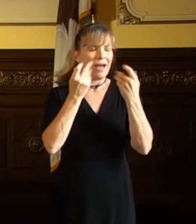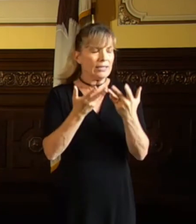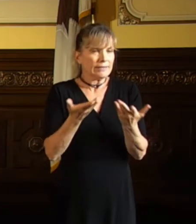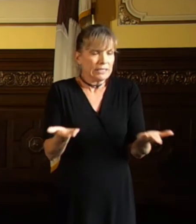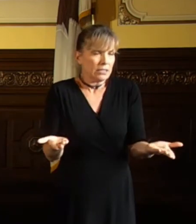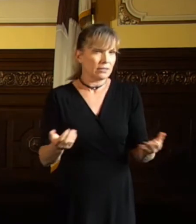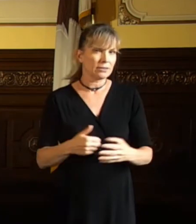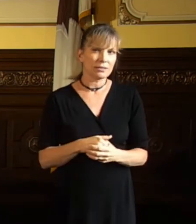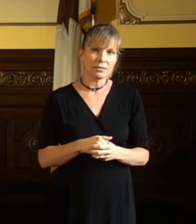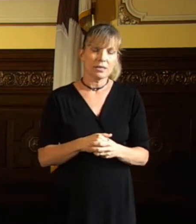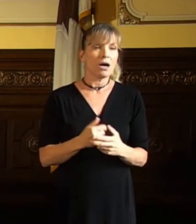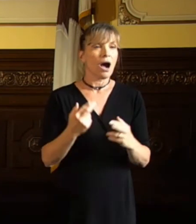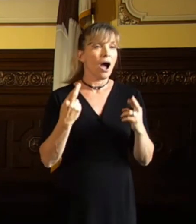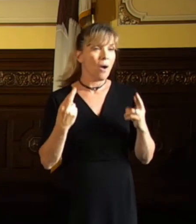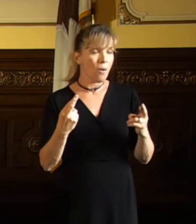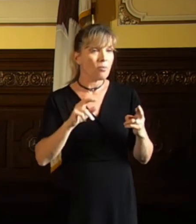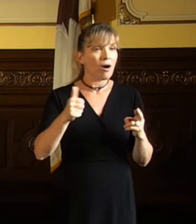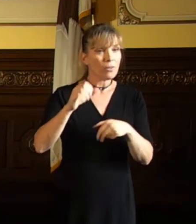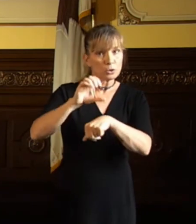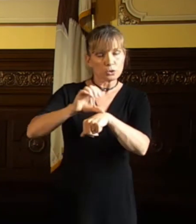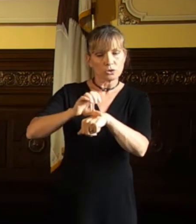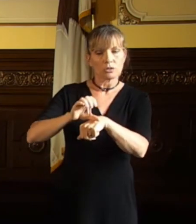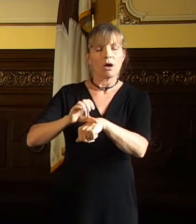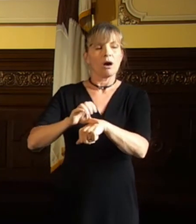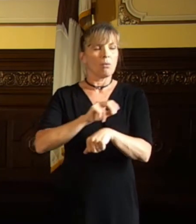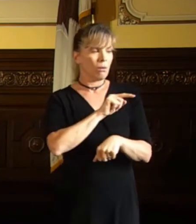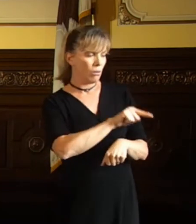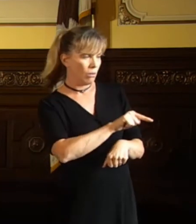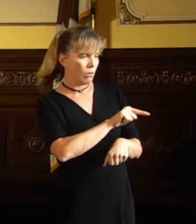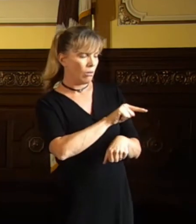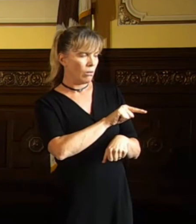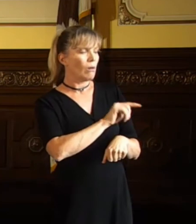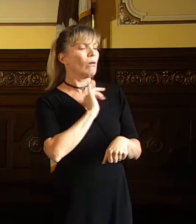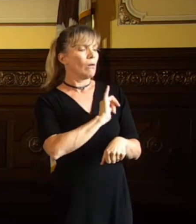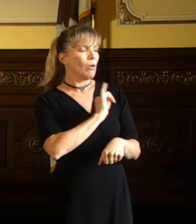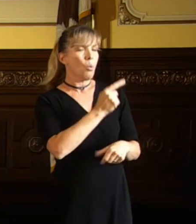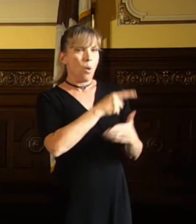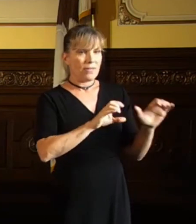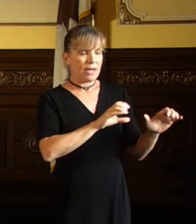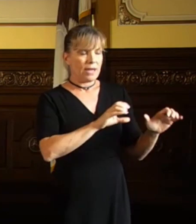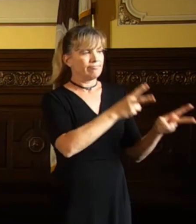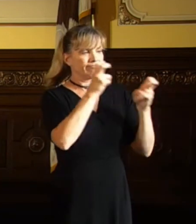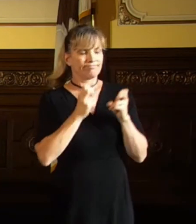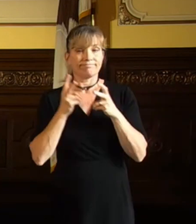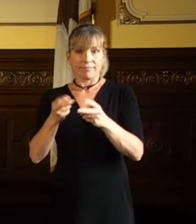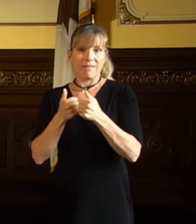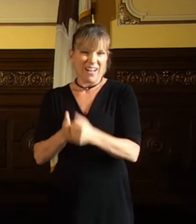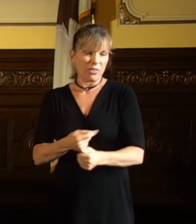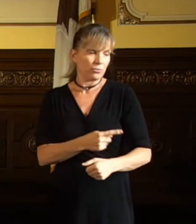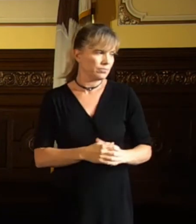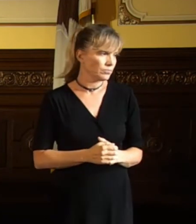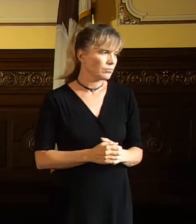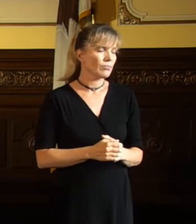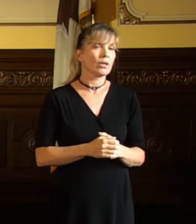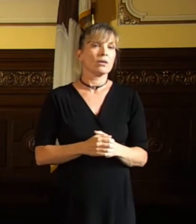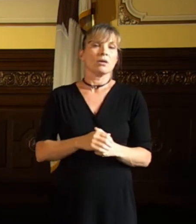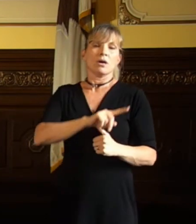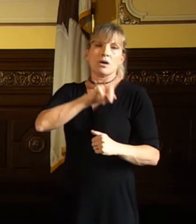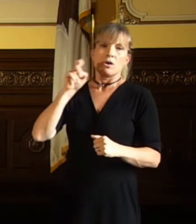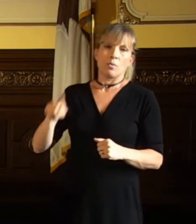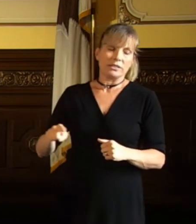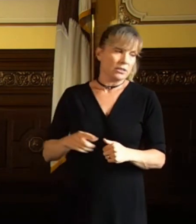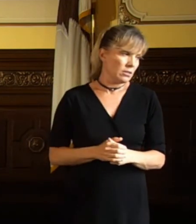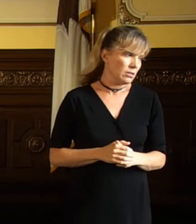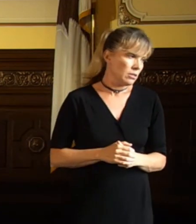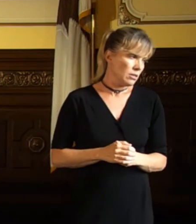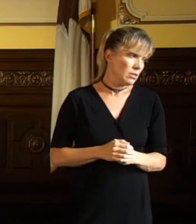detail. So I hope that other churches will take that lead from the Archdiocese. Sarah at the Daily Law Bulletin.